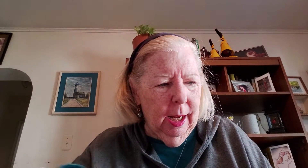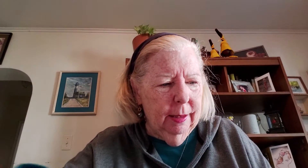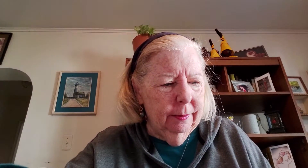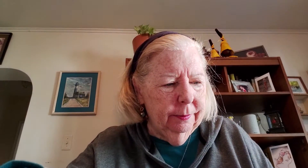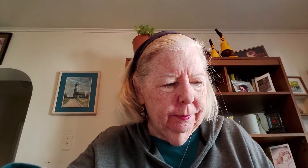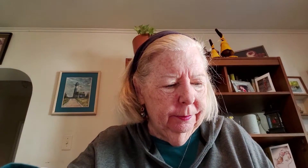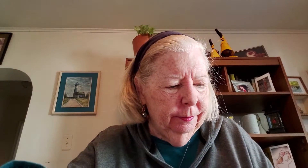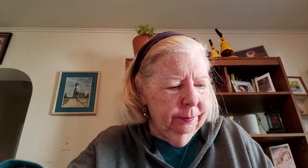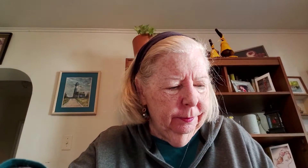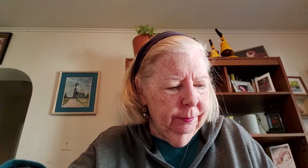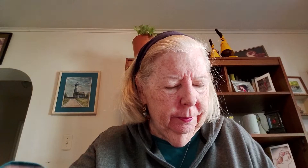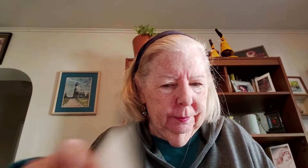Okay.